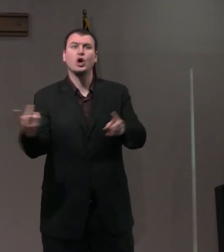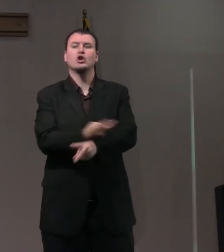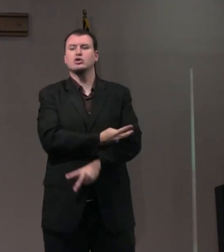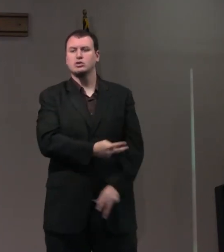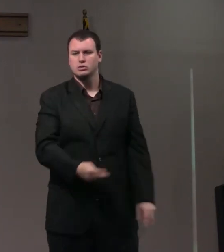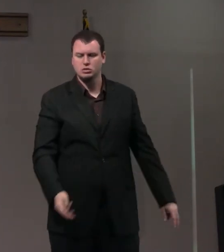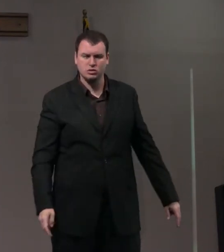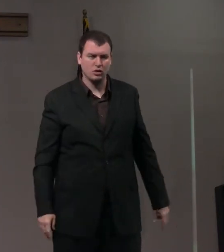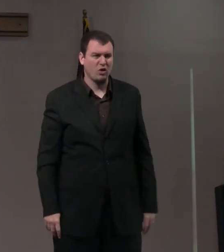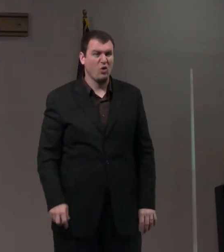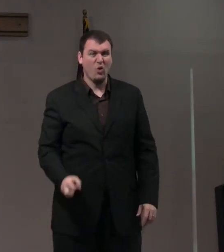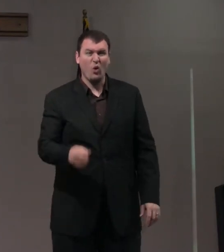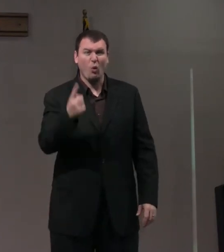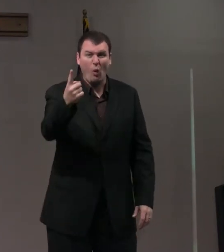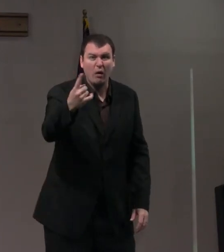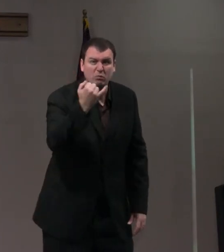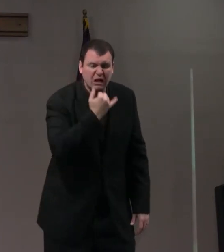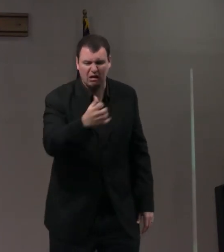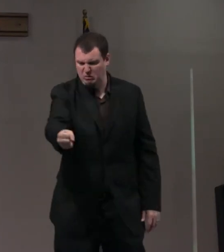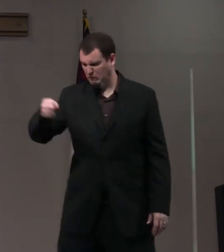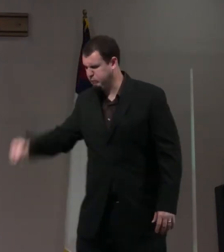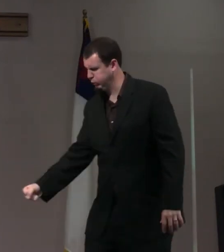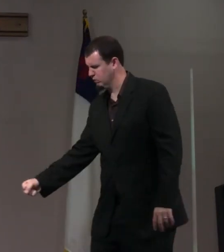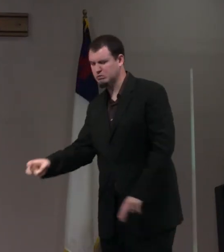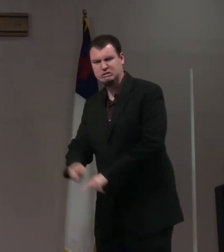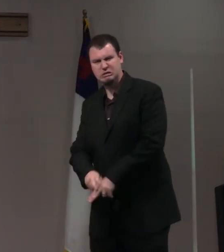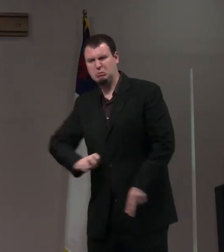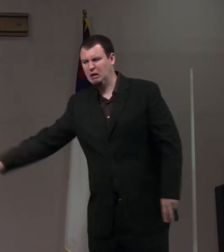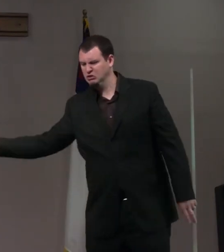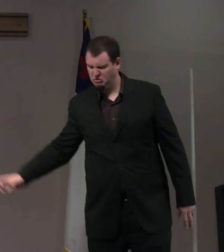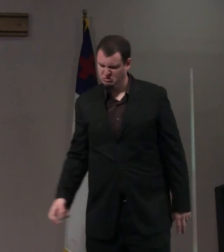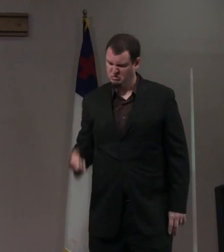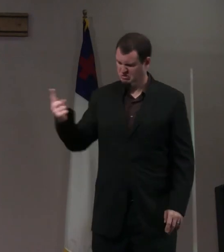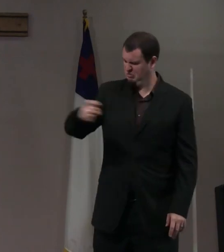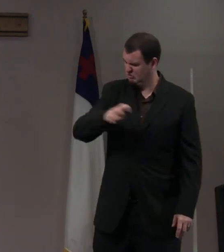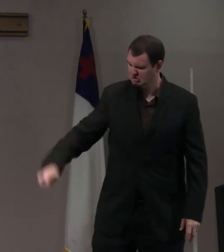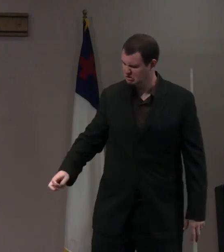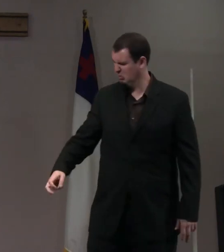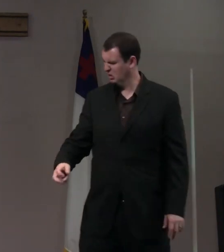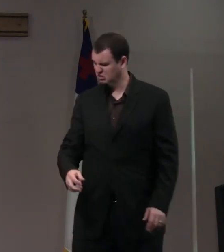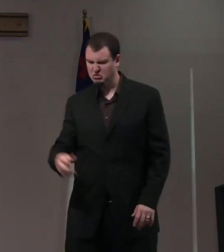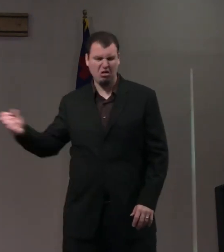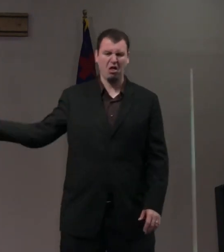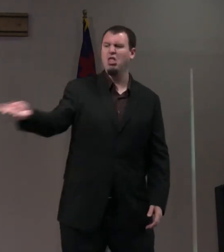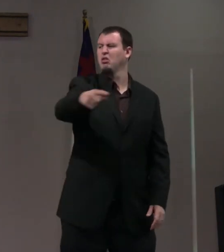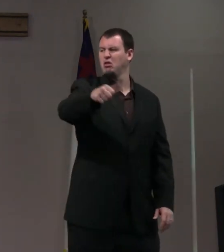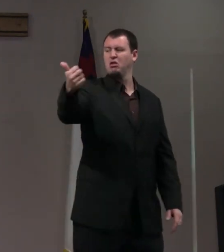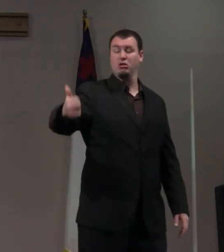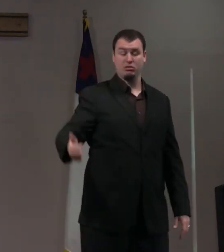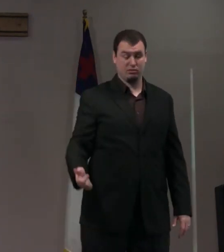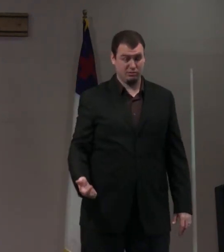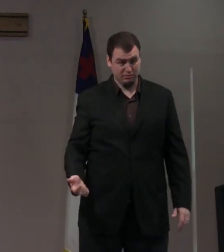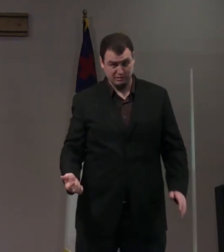feel it makes it worse. You make one mistake and you're sitting on the bench, and